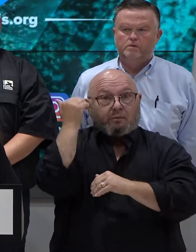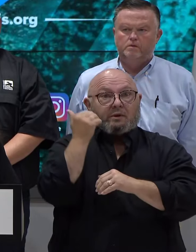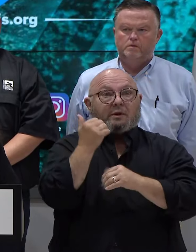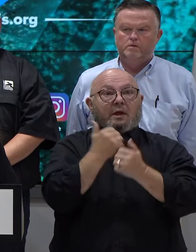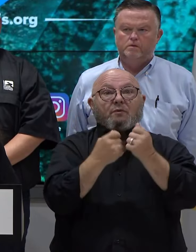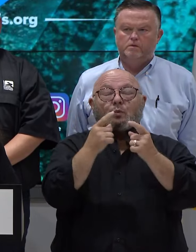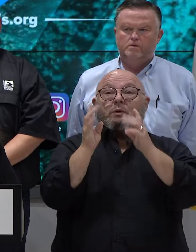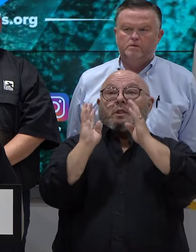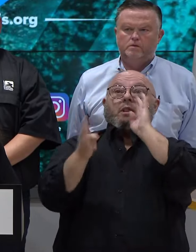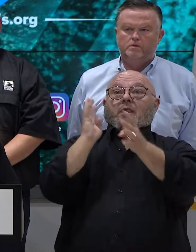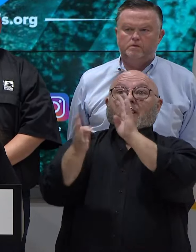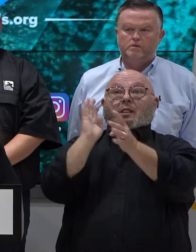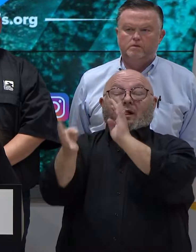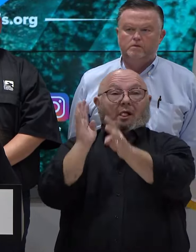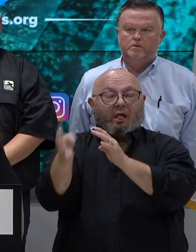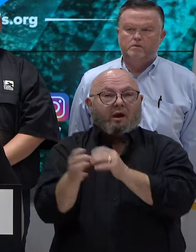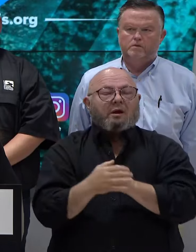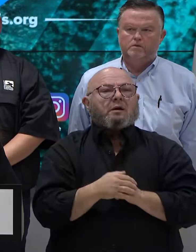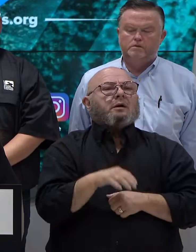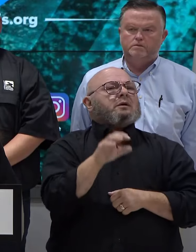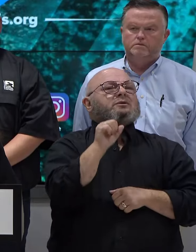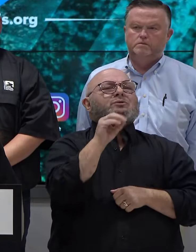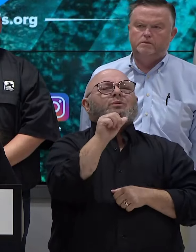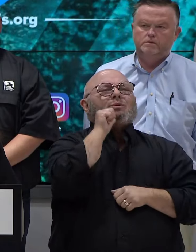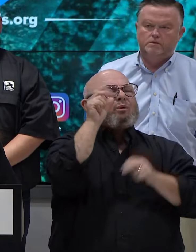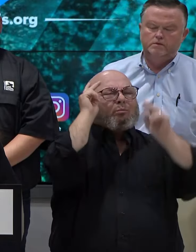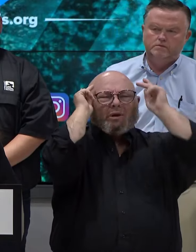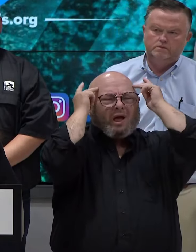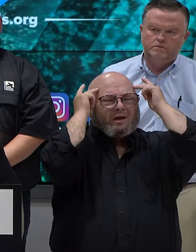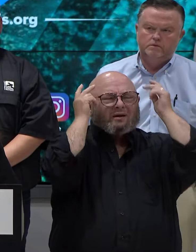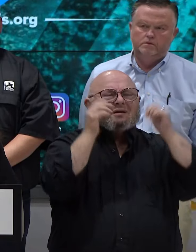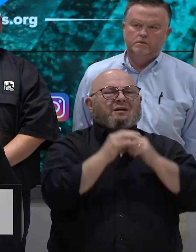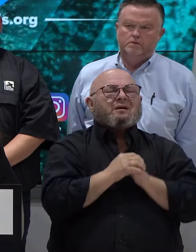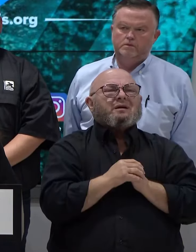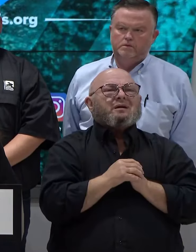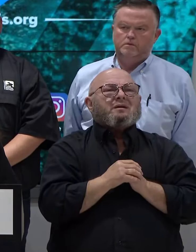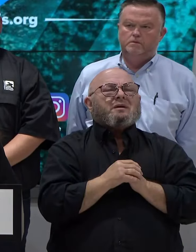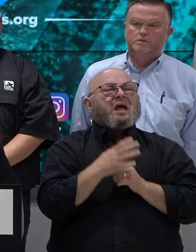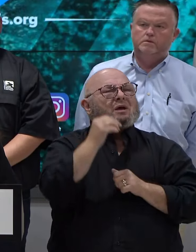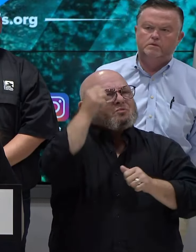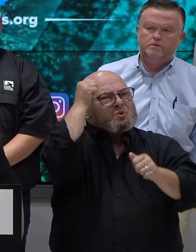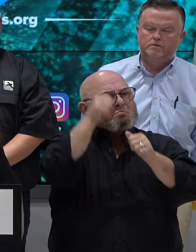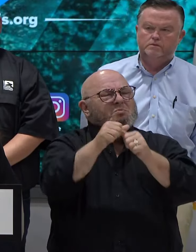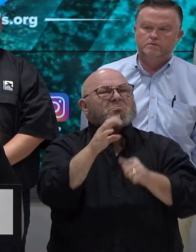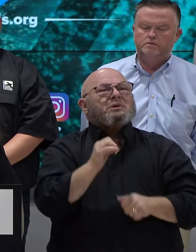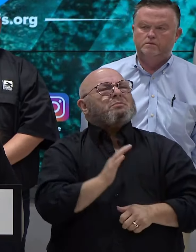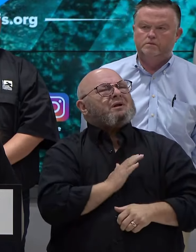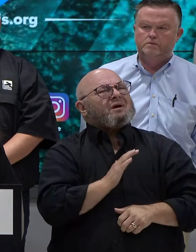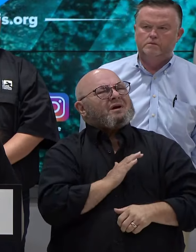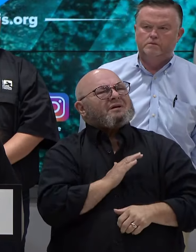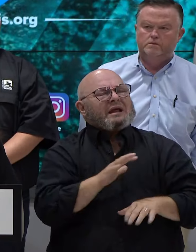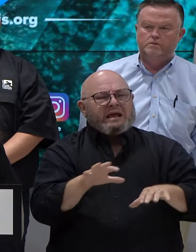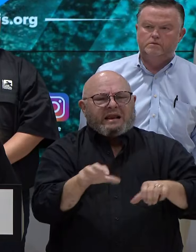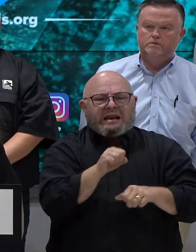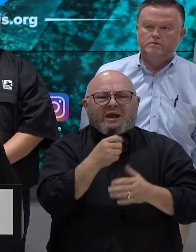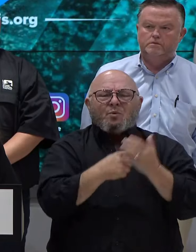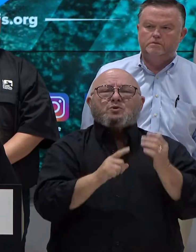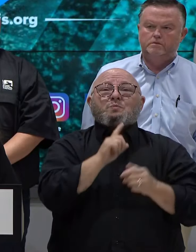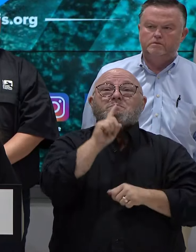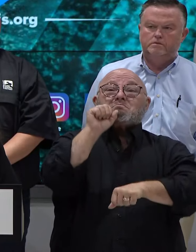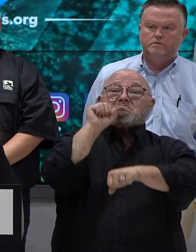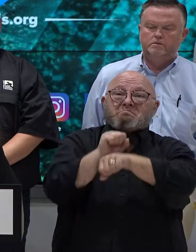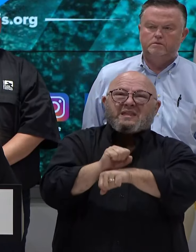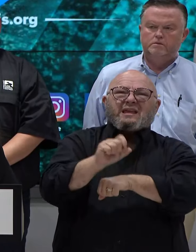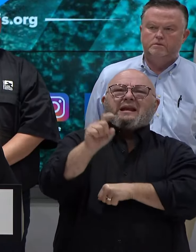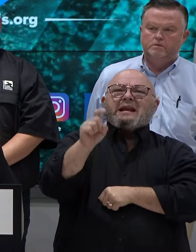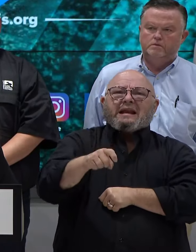everybody's going there. So just don't panic, and then remember to be courteous. Only take what you need.